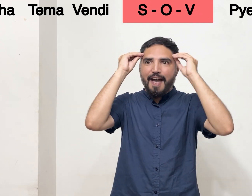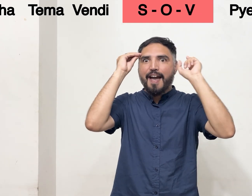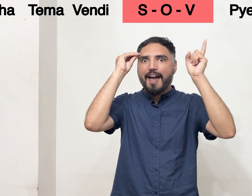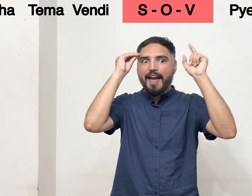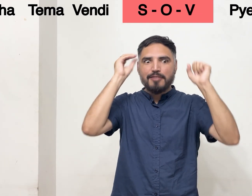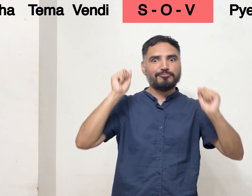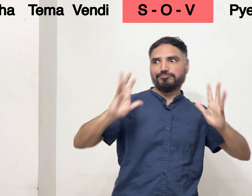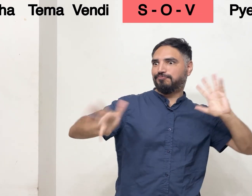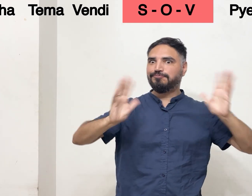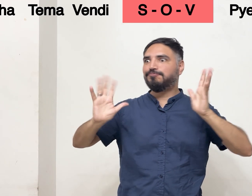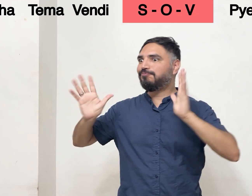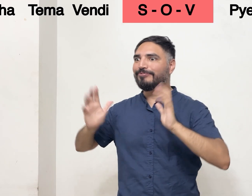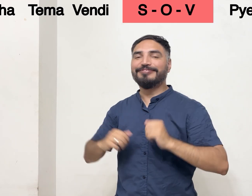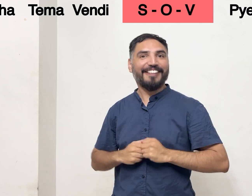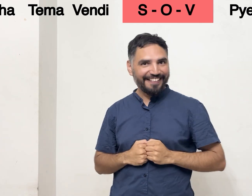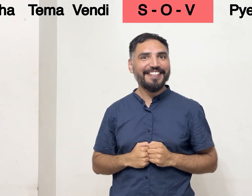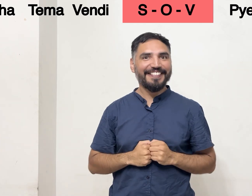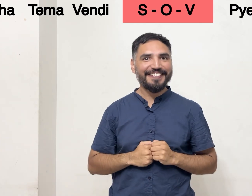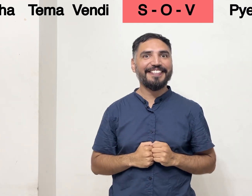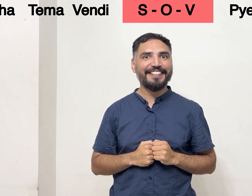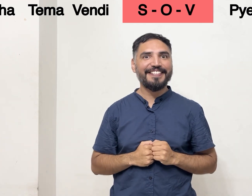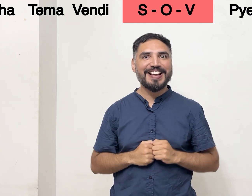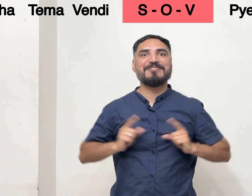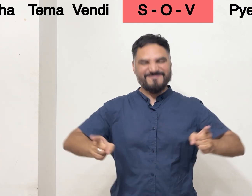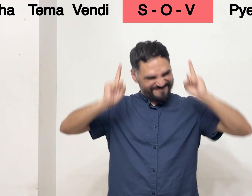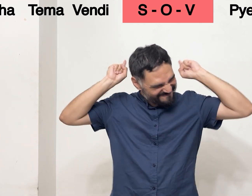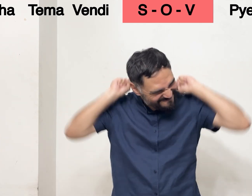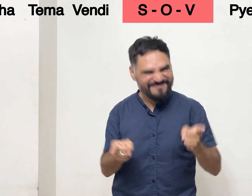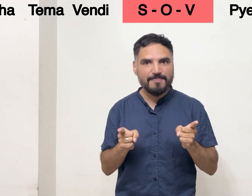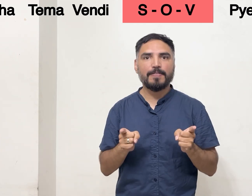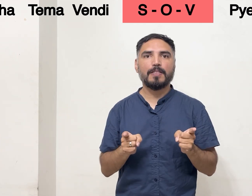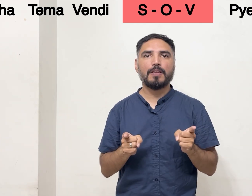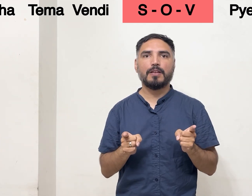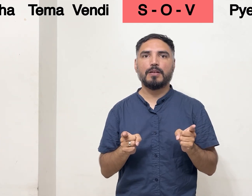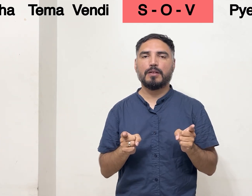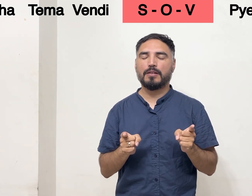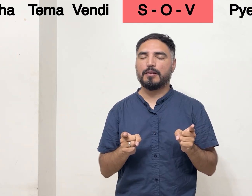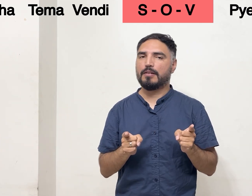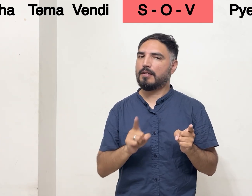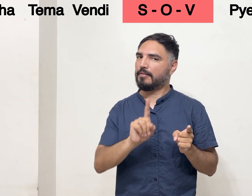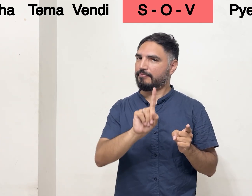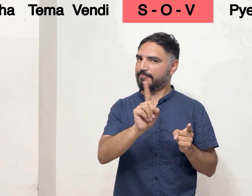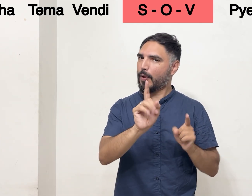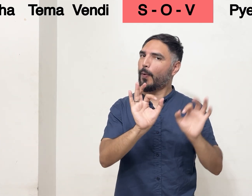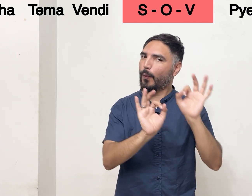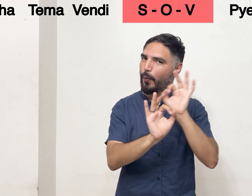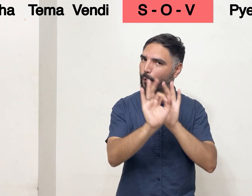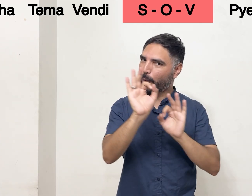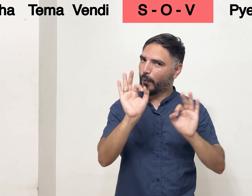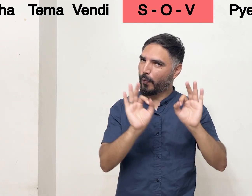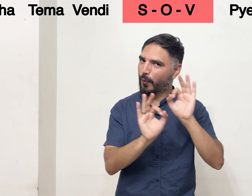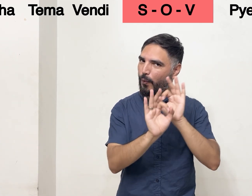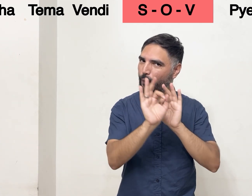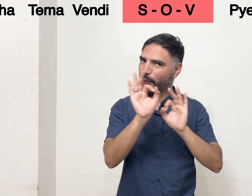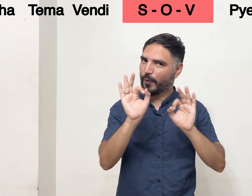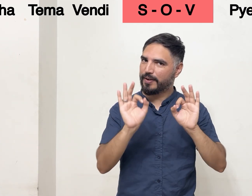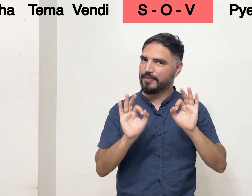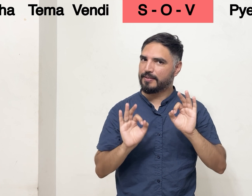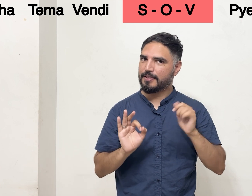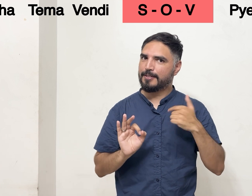and use. But does that mean this will always be my rule from now on? No, careful. It's not about acting